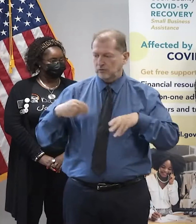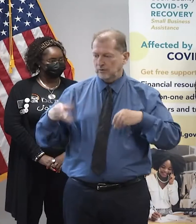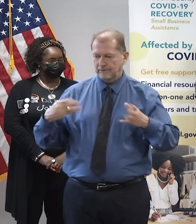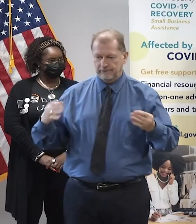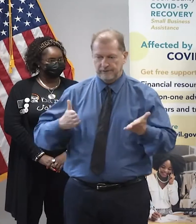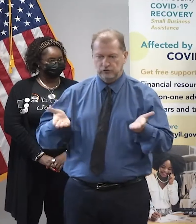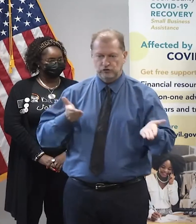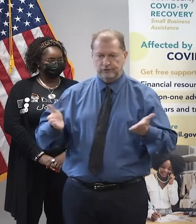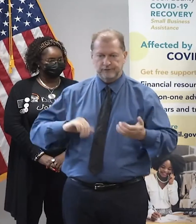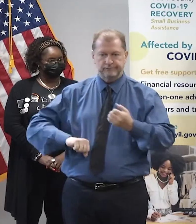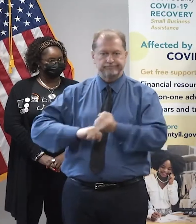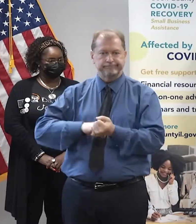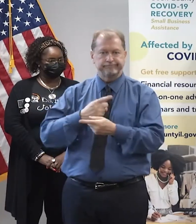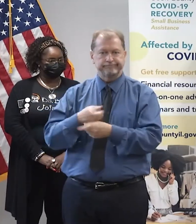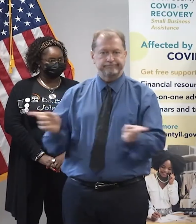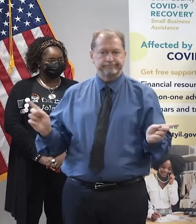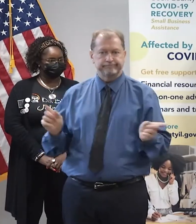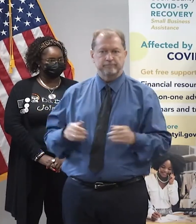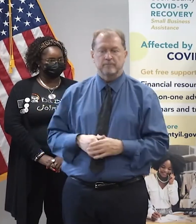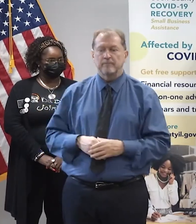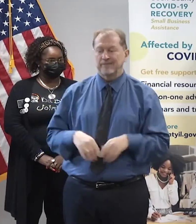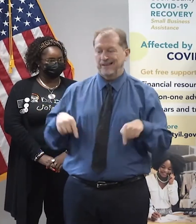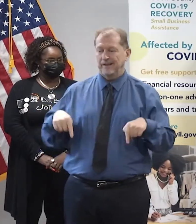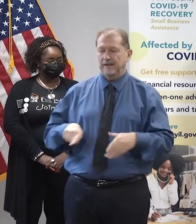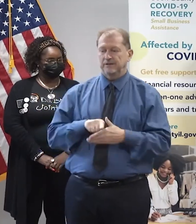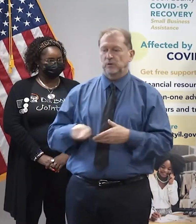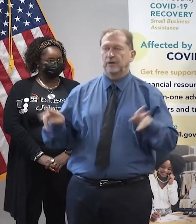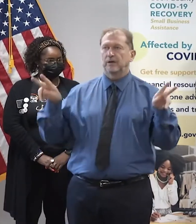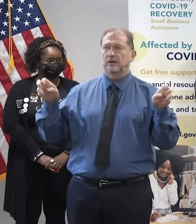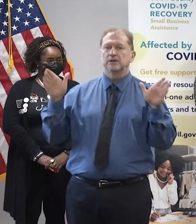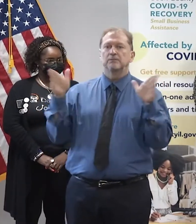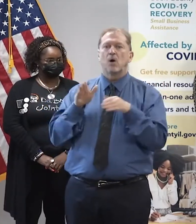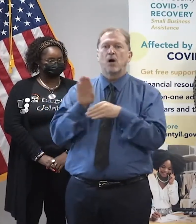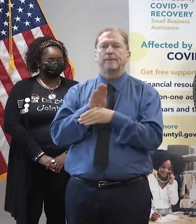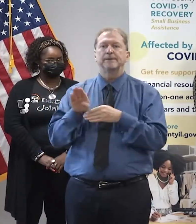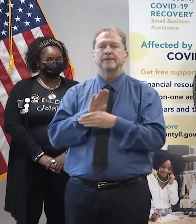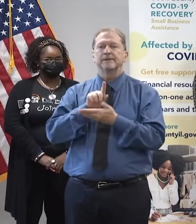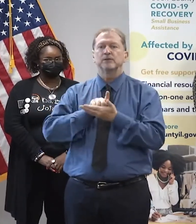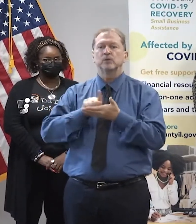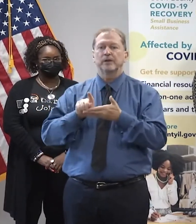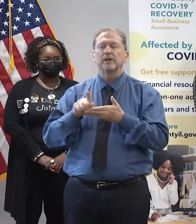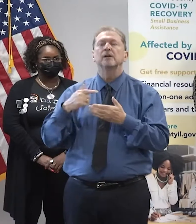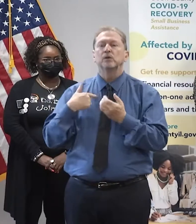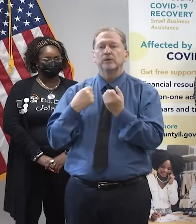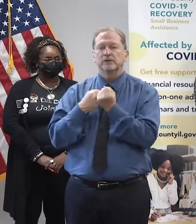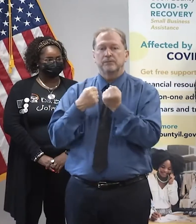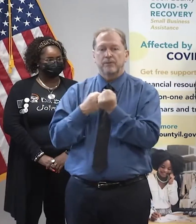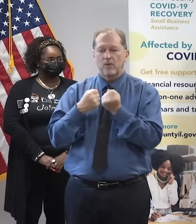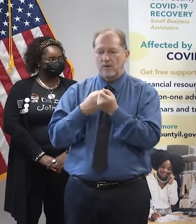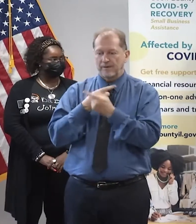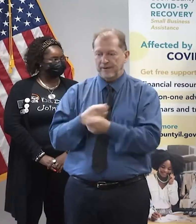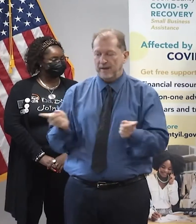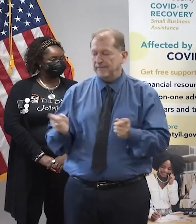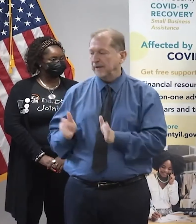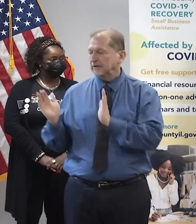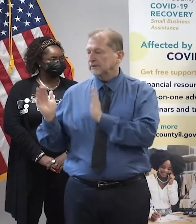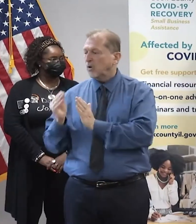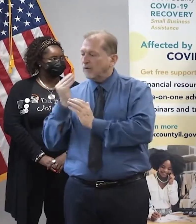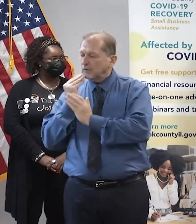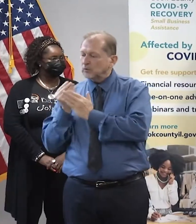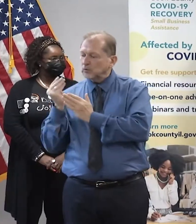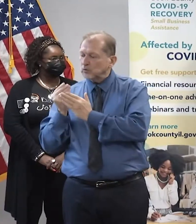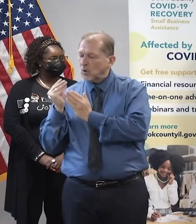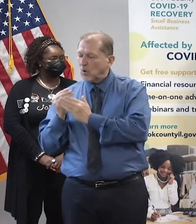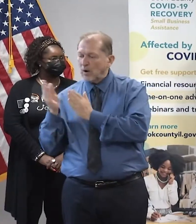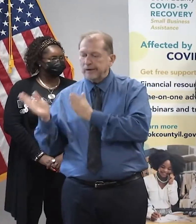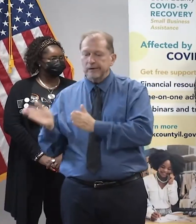times. This week, we celebrate the contributions of our small businesses, from our local grocery stores